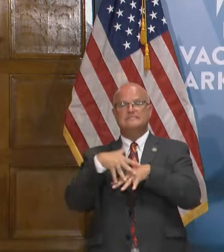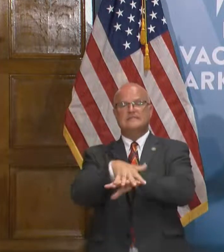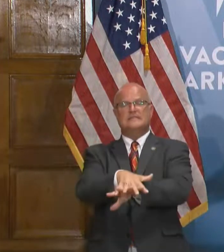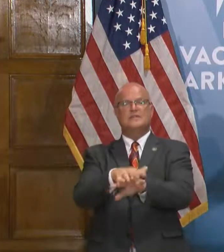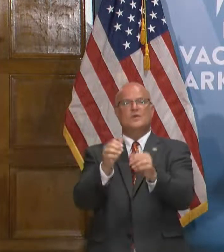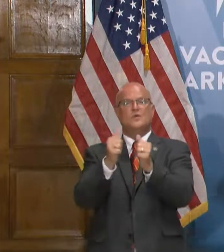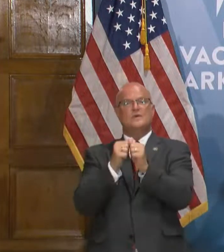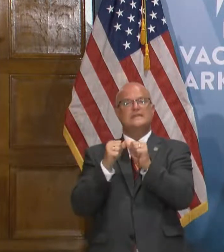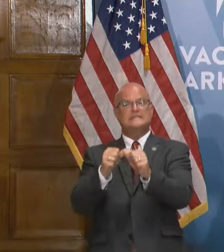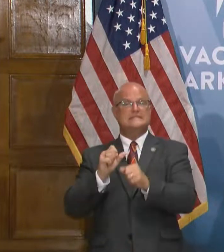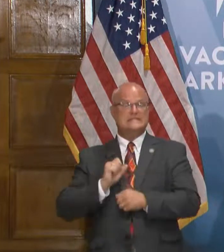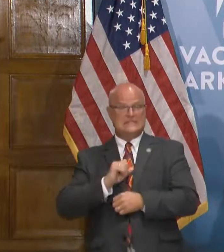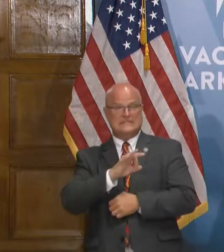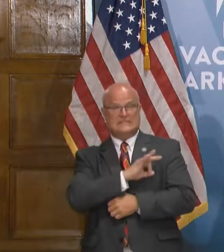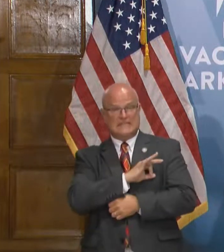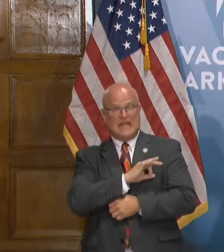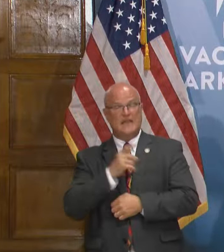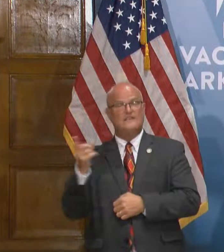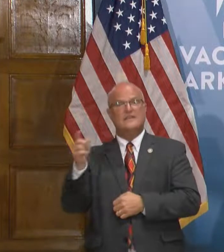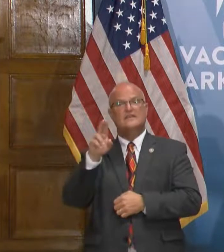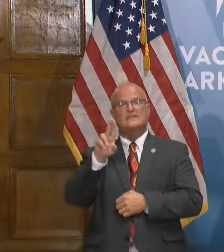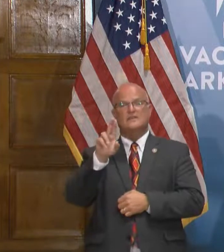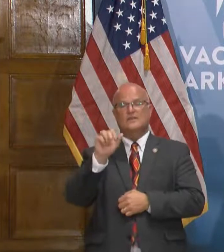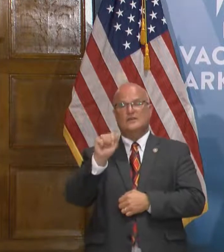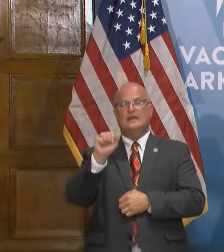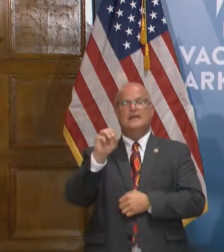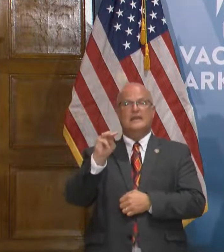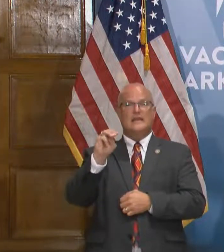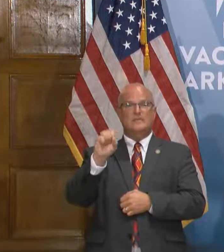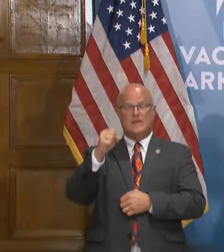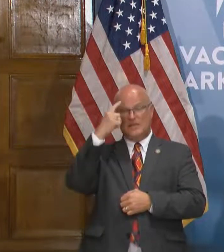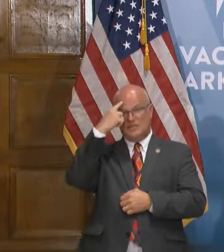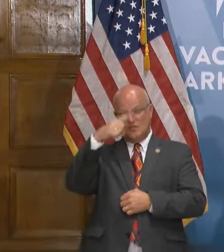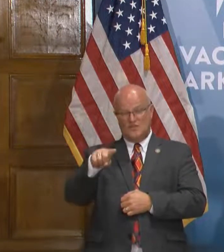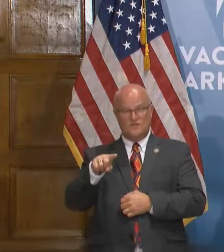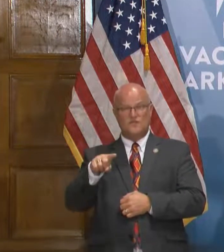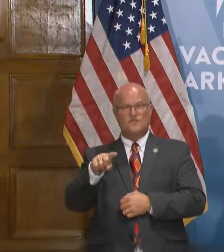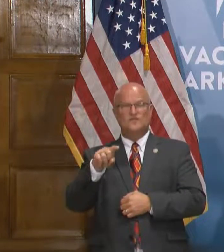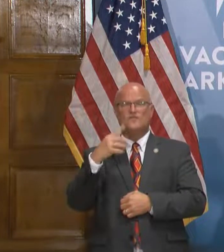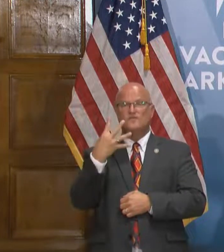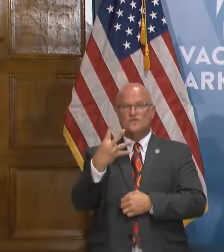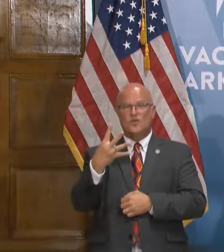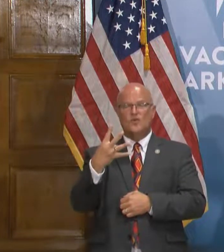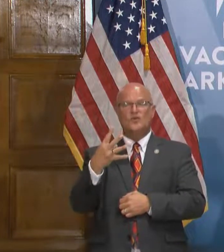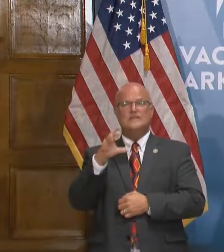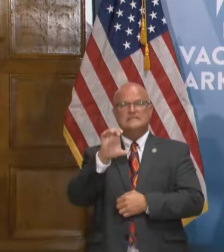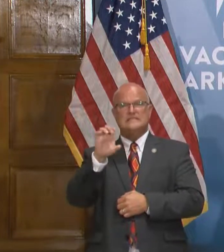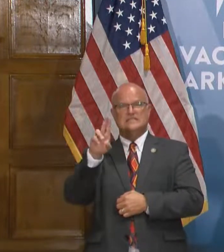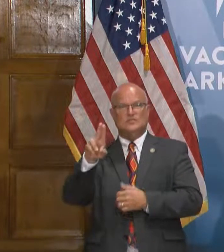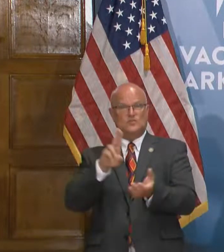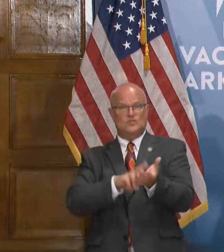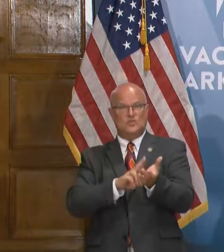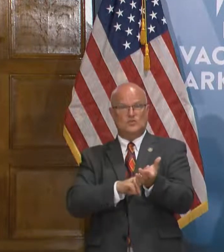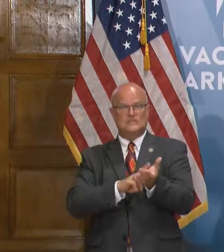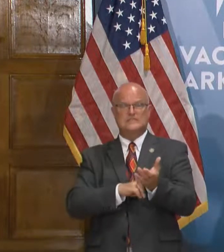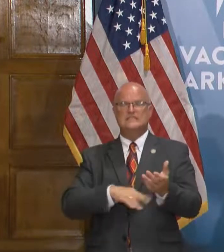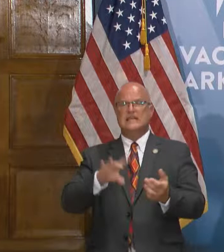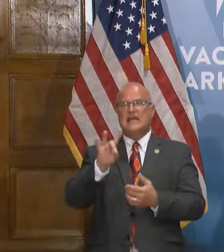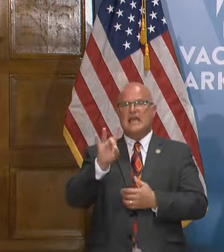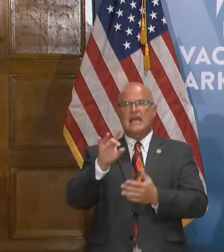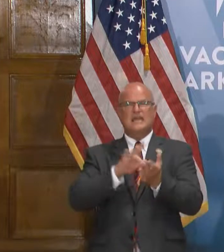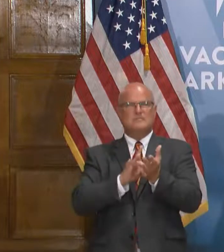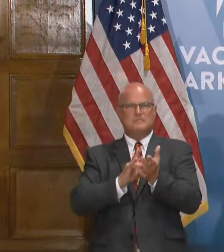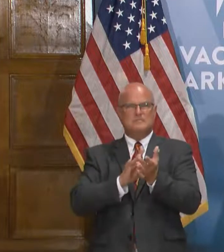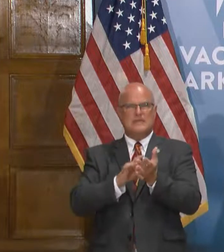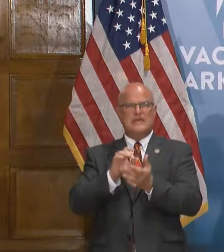in with the existing staff at UAMS. Of course, 4 critical care nurses, 8 med-surg nurses, and